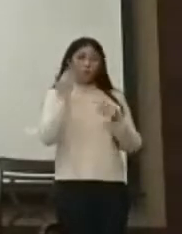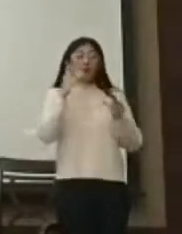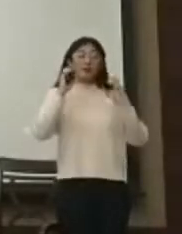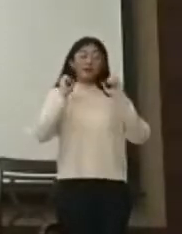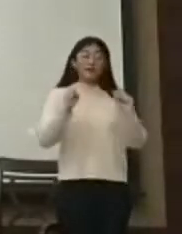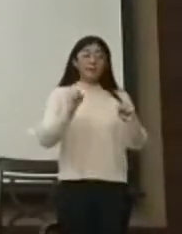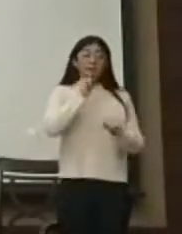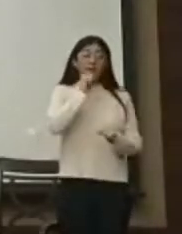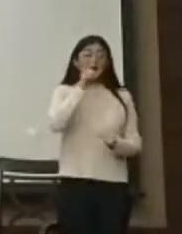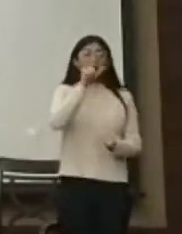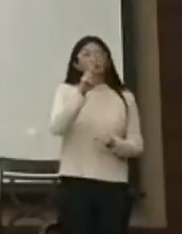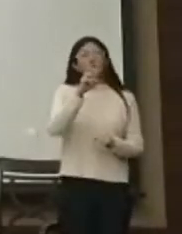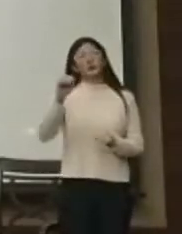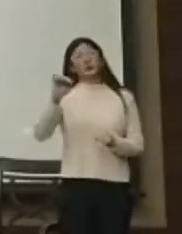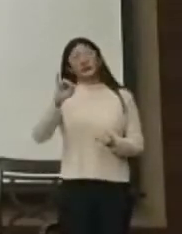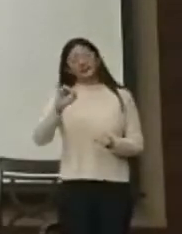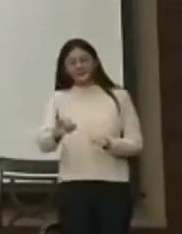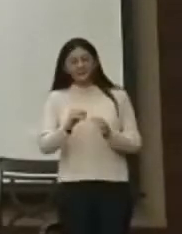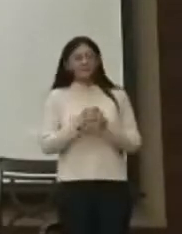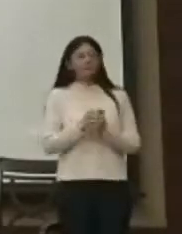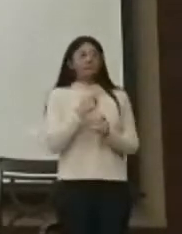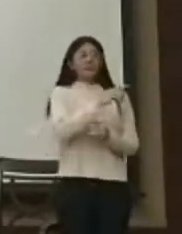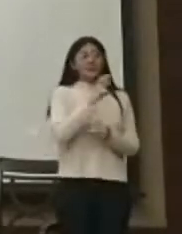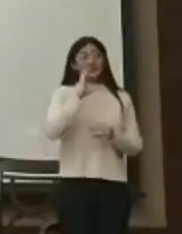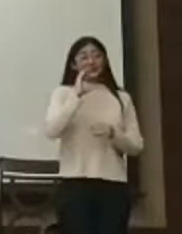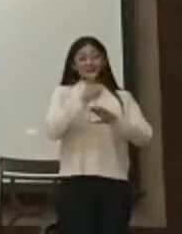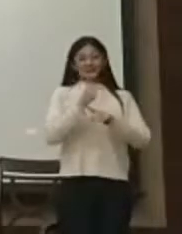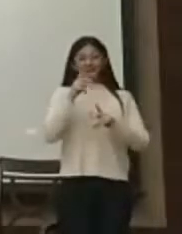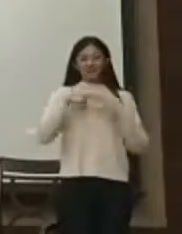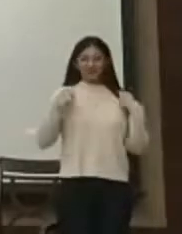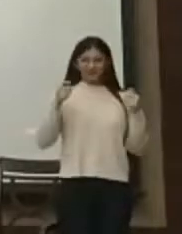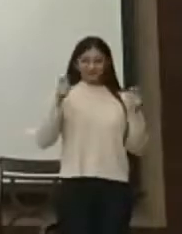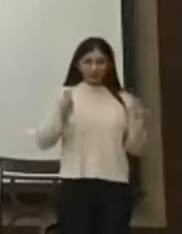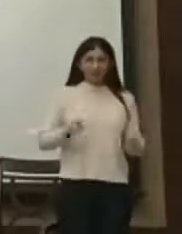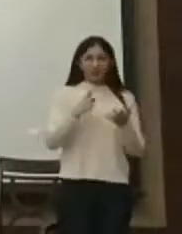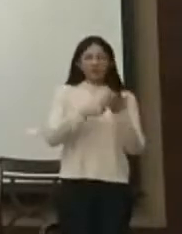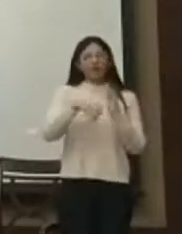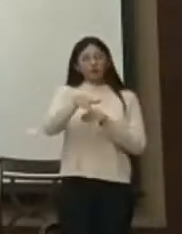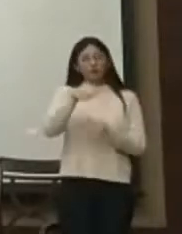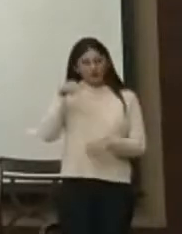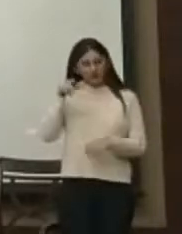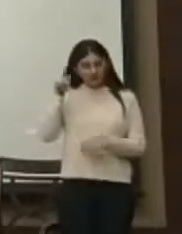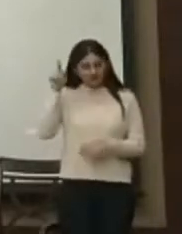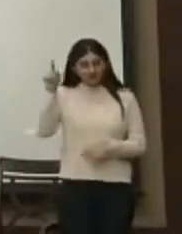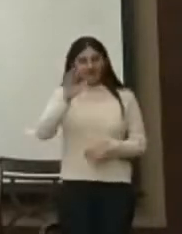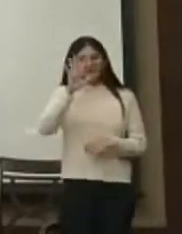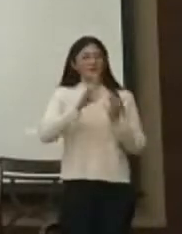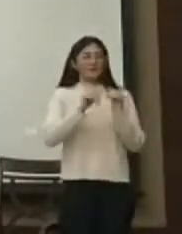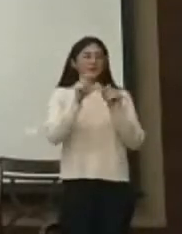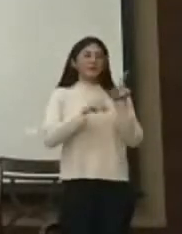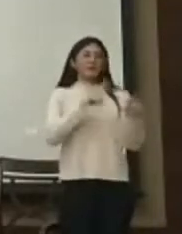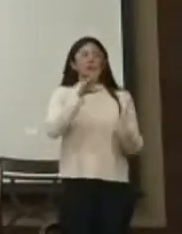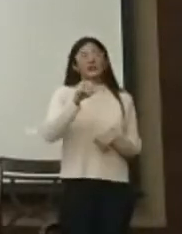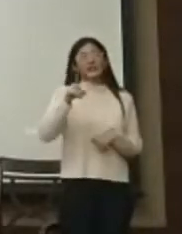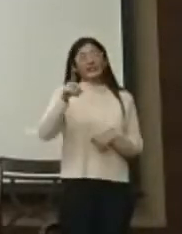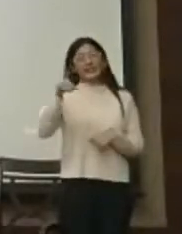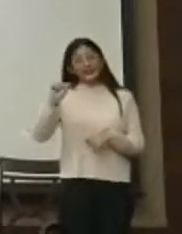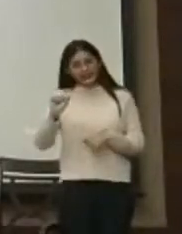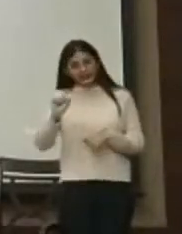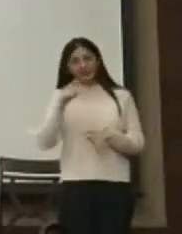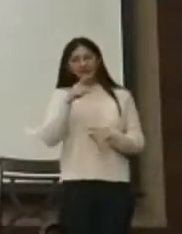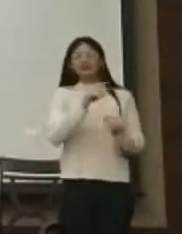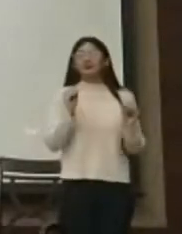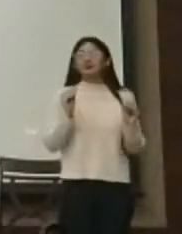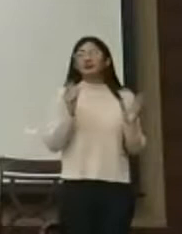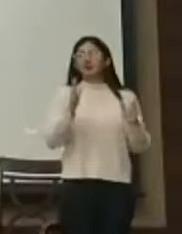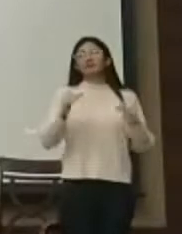2006. He was appointed as the Chief Justice of the High Court of Rajasthan on 5th May 2019 and elevated as a judge